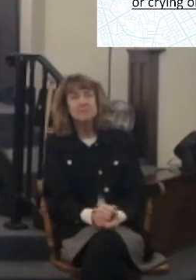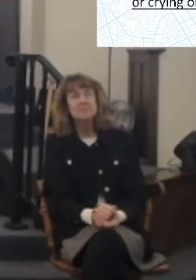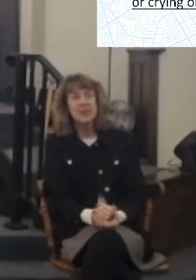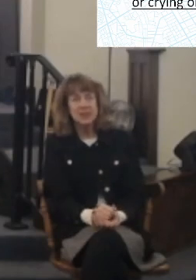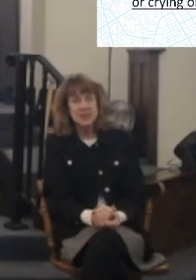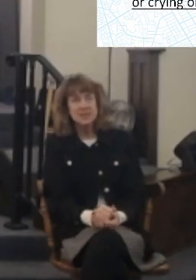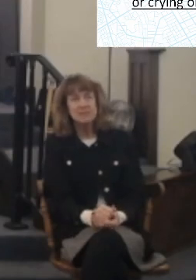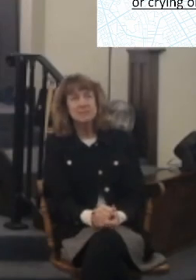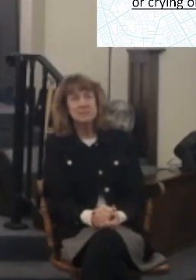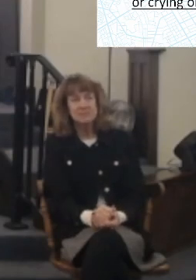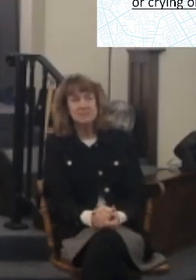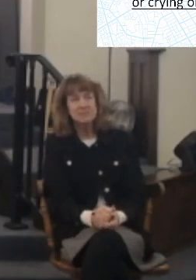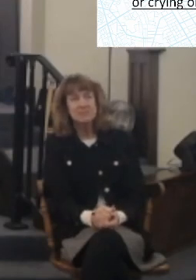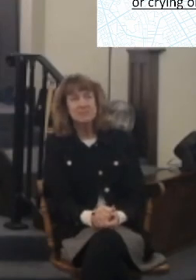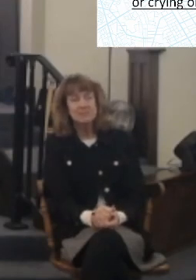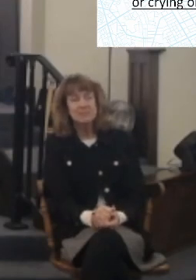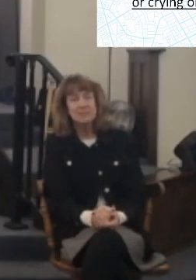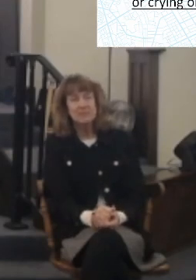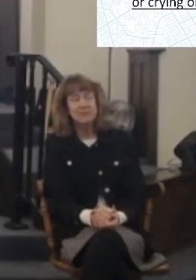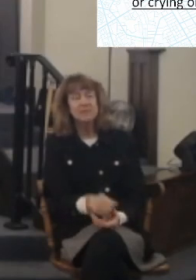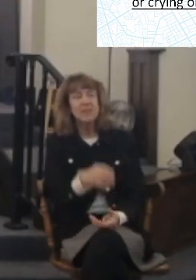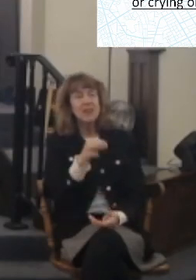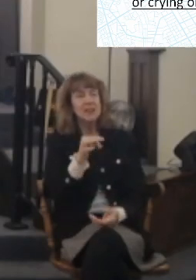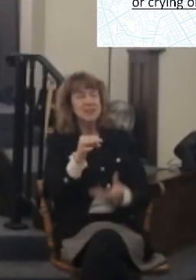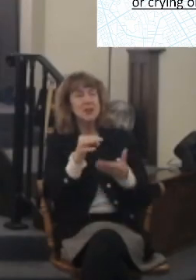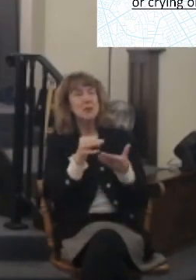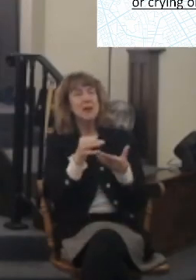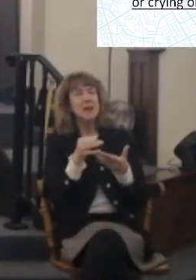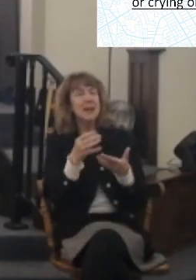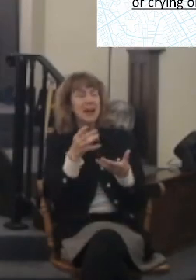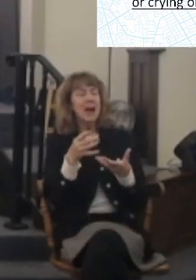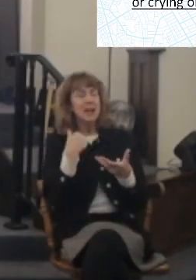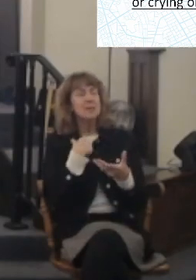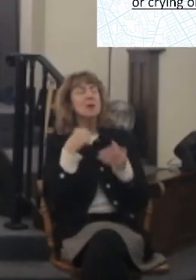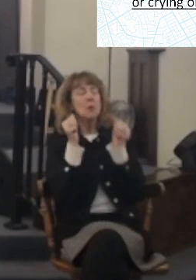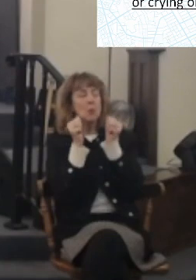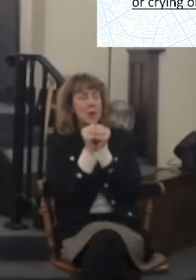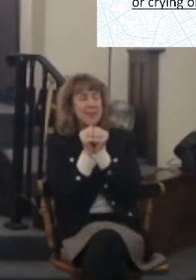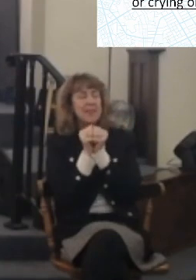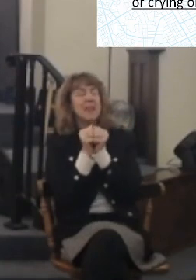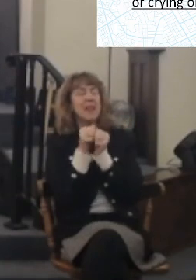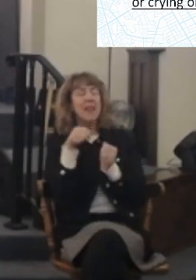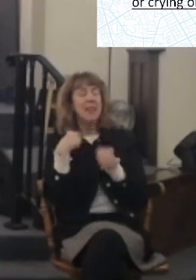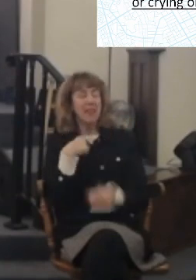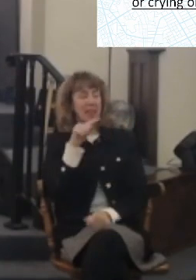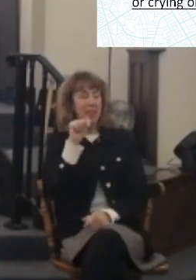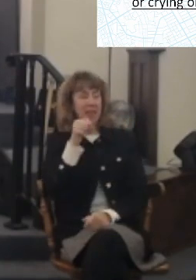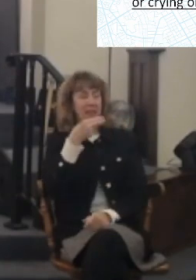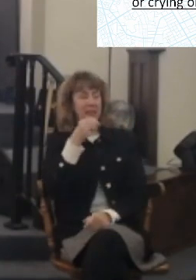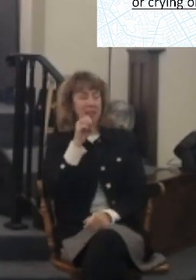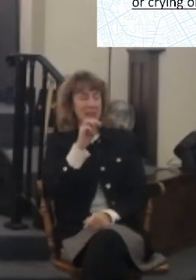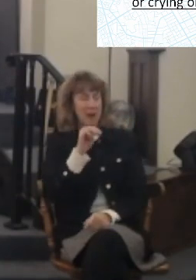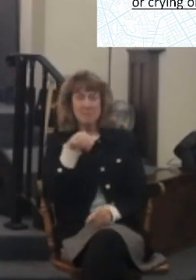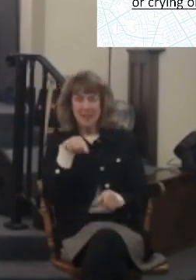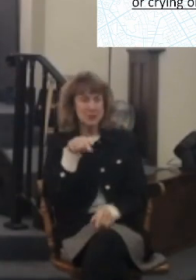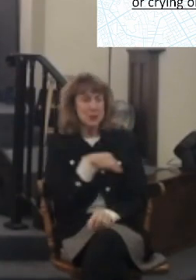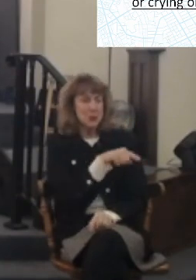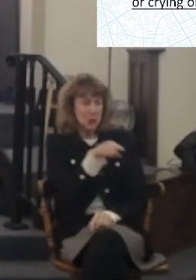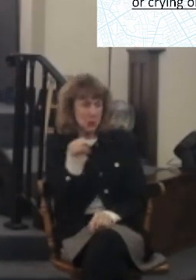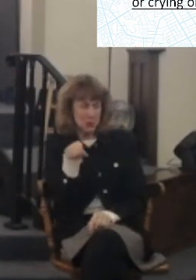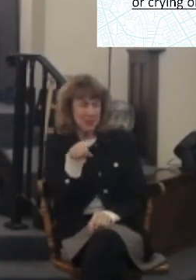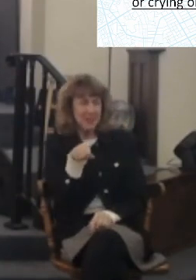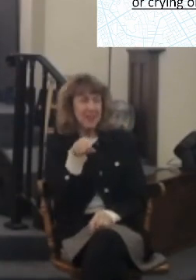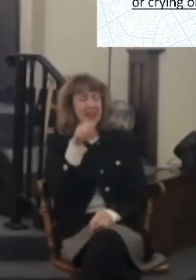them. One of the few times I'll say I'm with them. They will be his